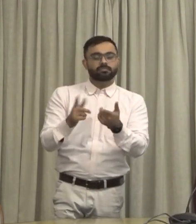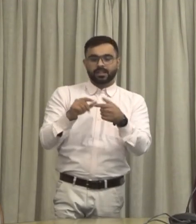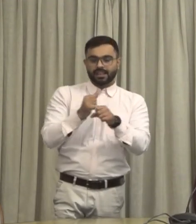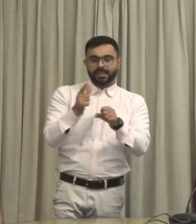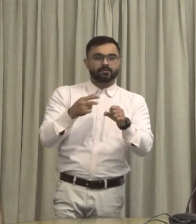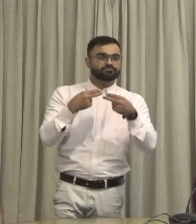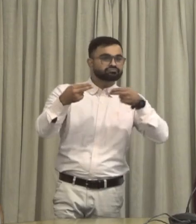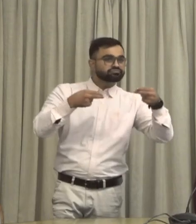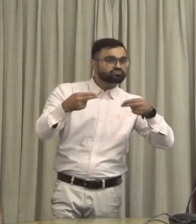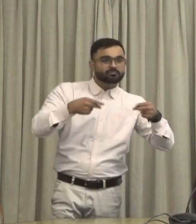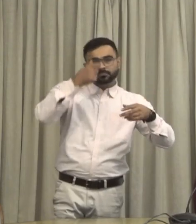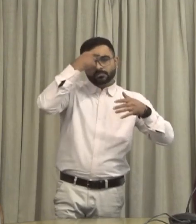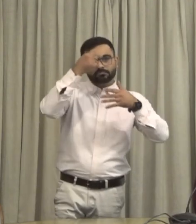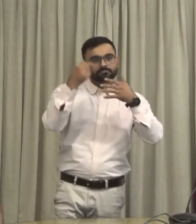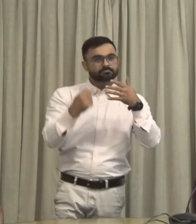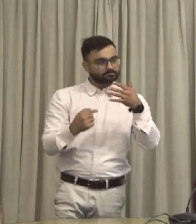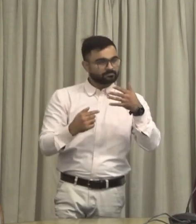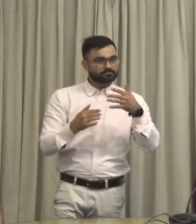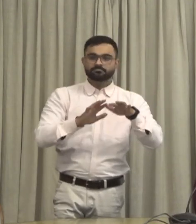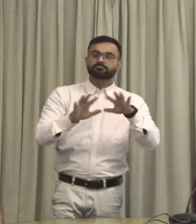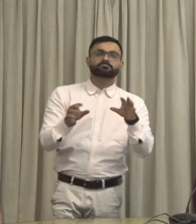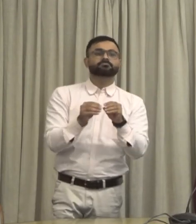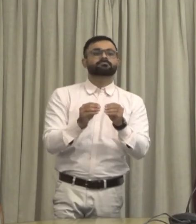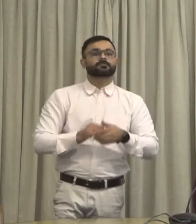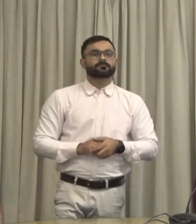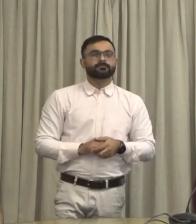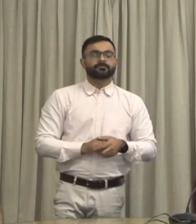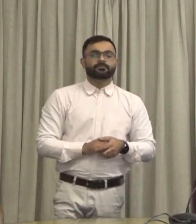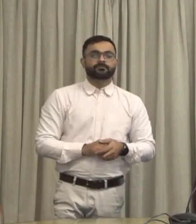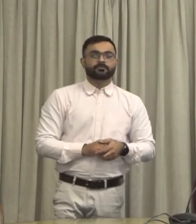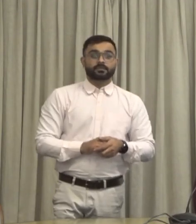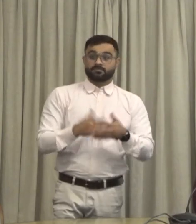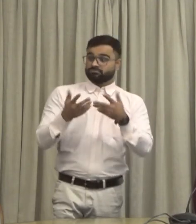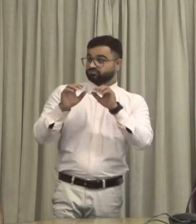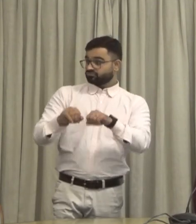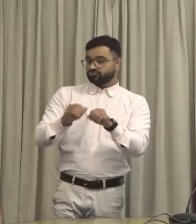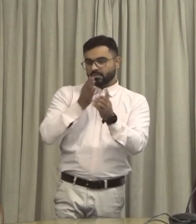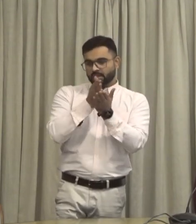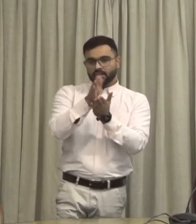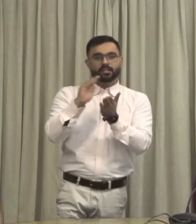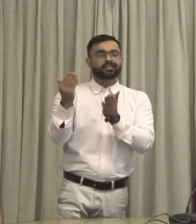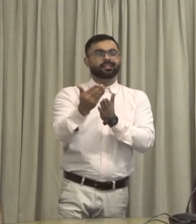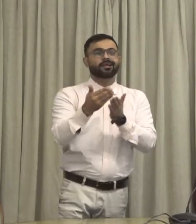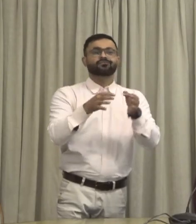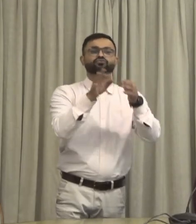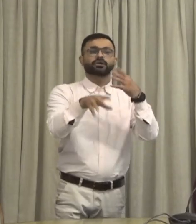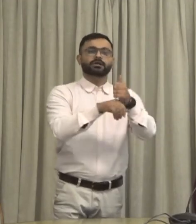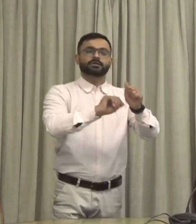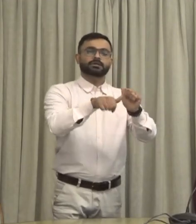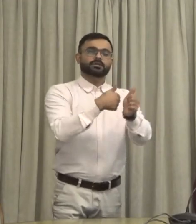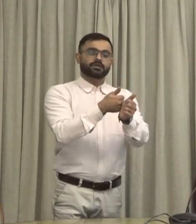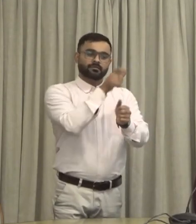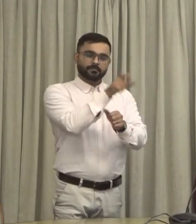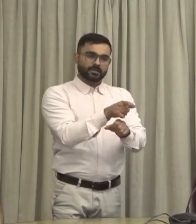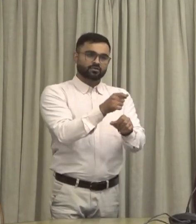legal pronouncement on this issue at all. There were some indirect references in the Gyankor